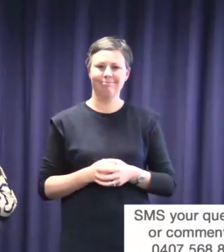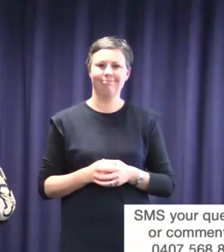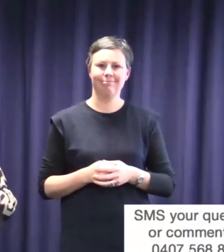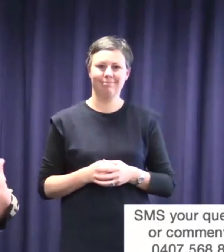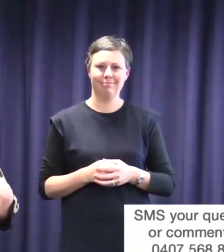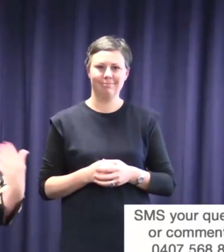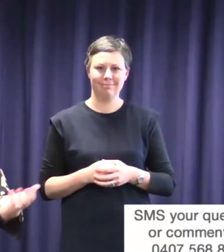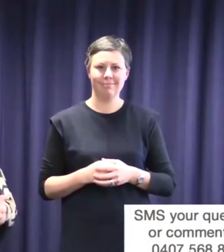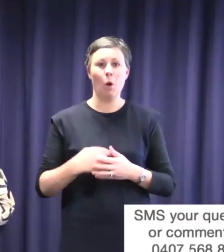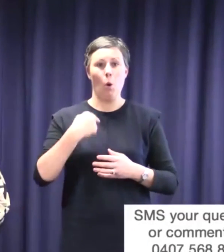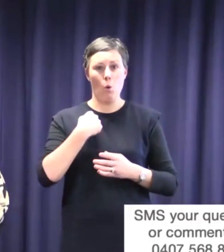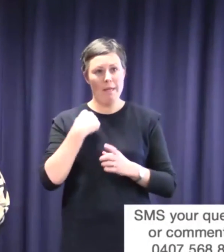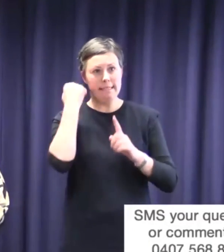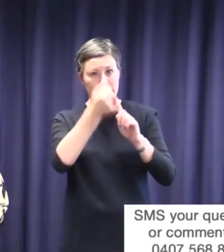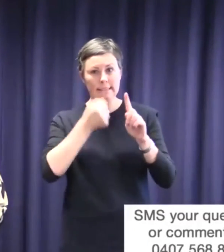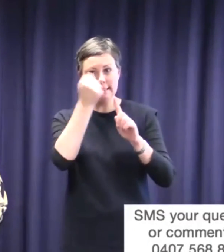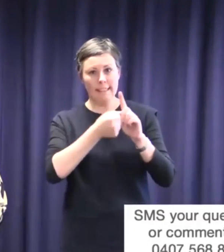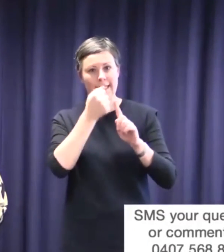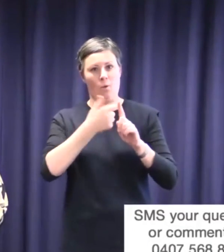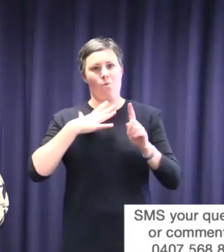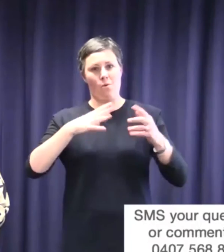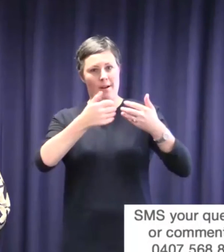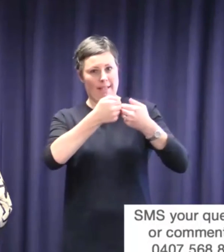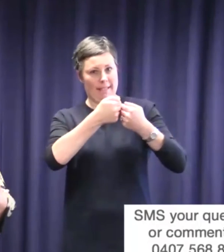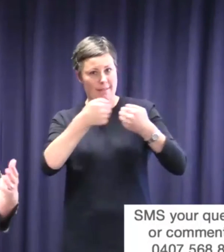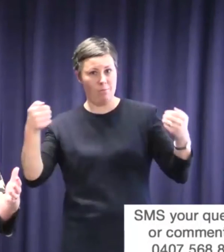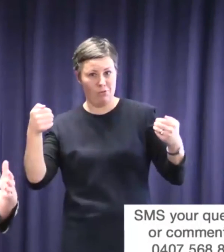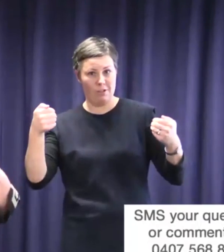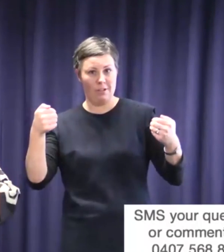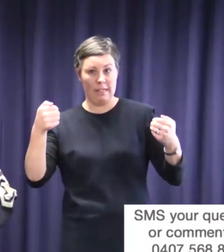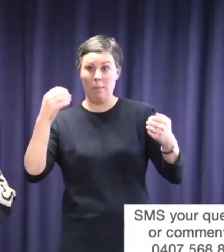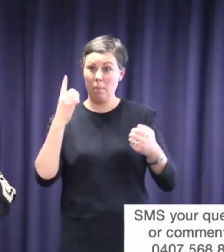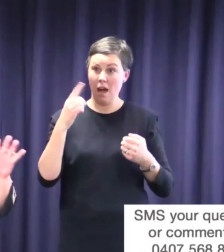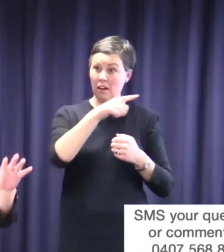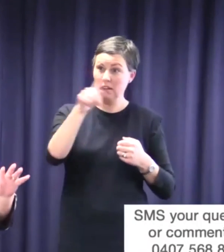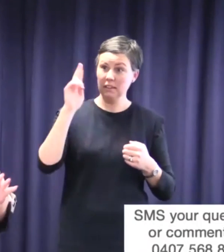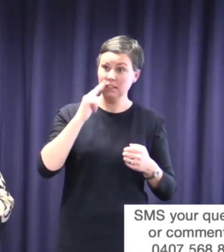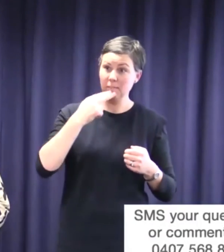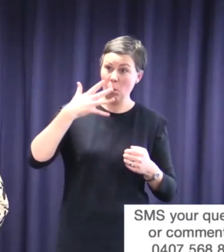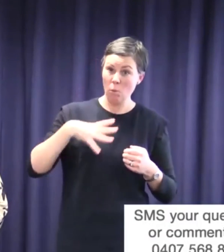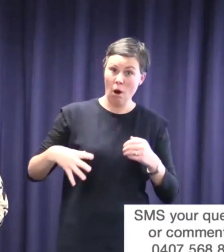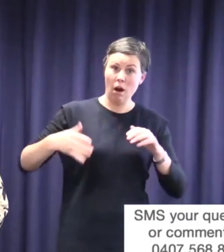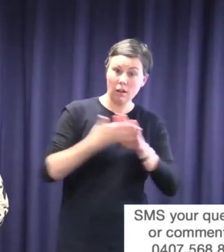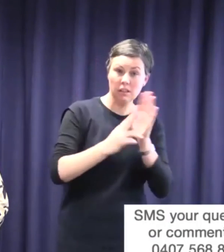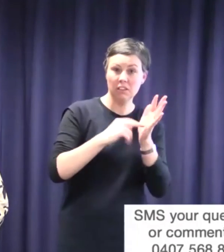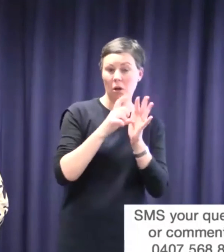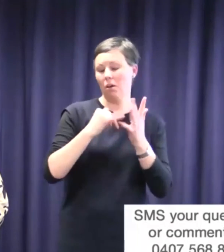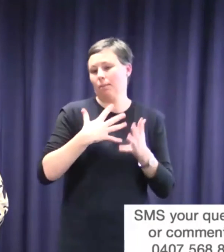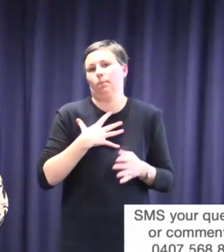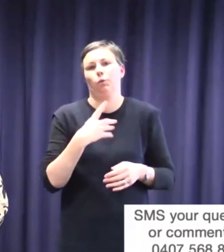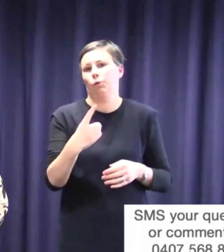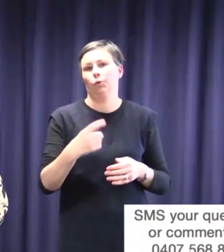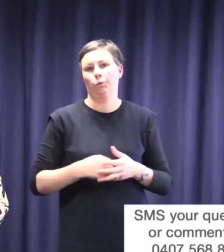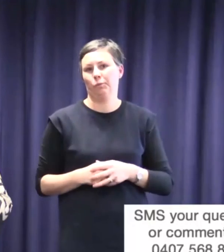We've been lobbying for it to be out of the NDIS, but if people want it in the NDIS, that's entirely up to you.